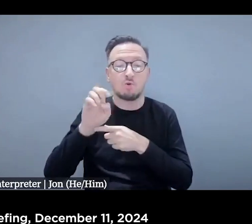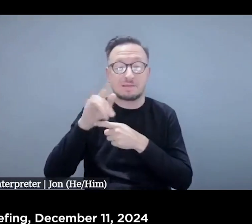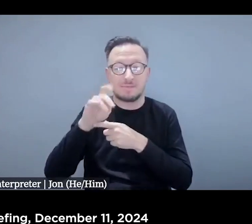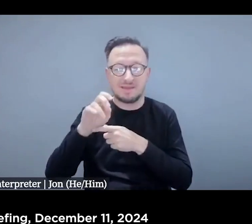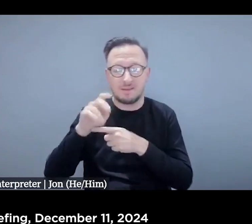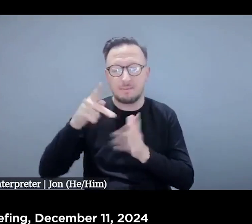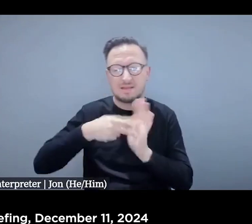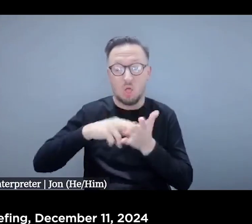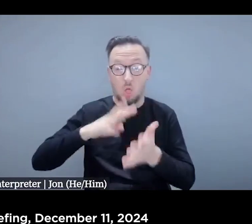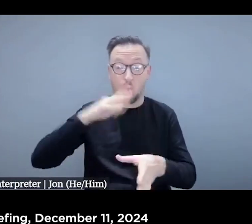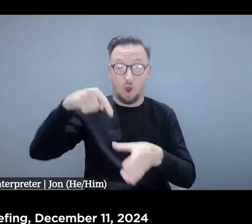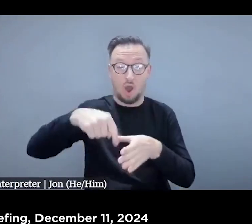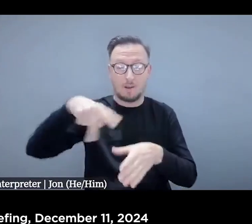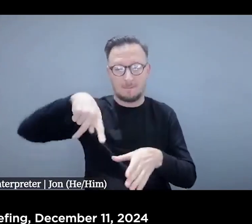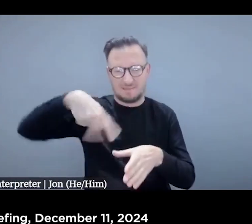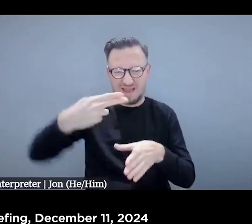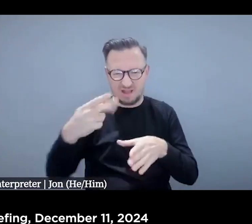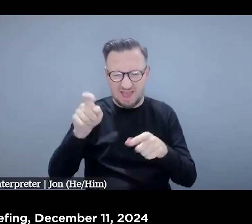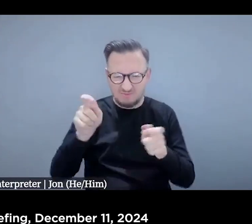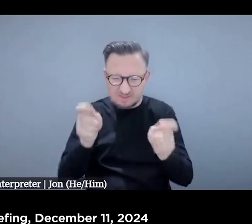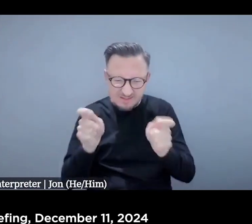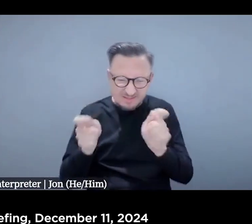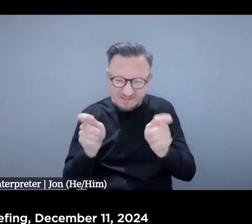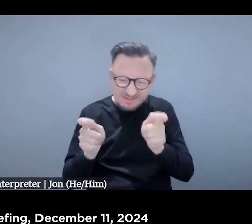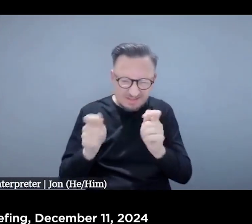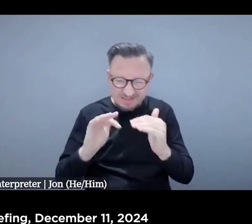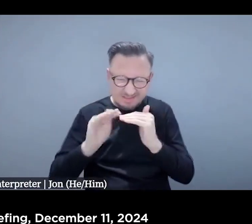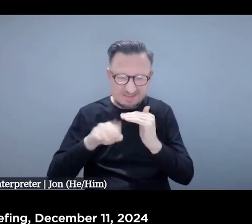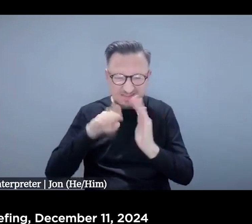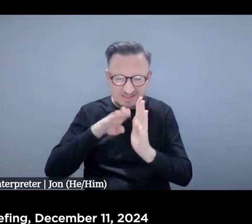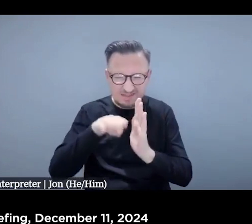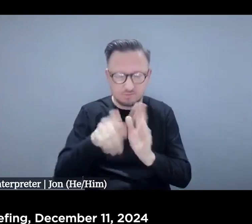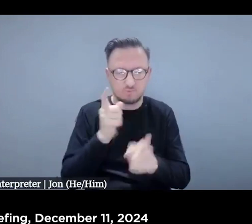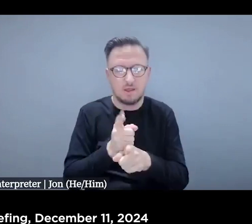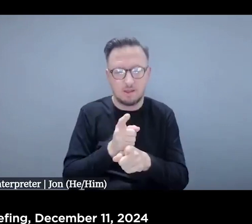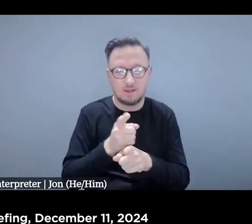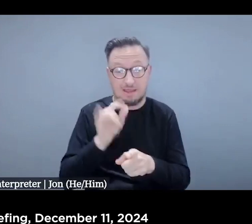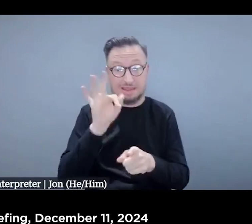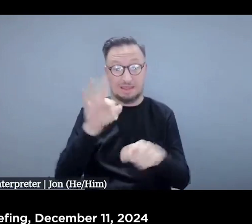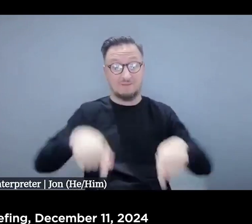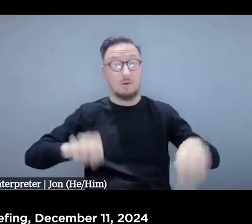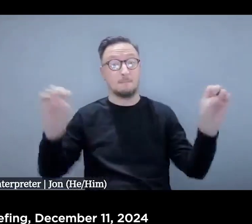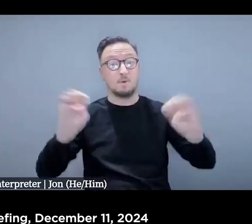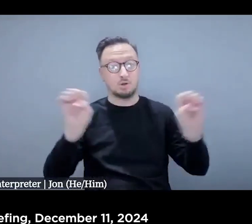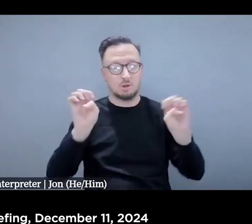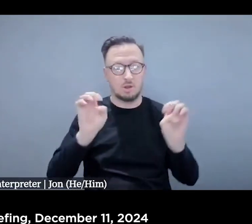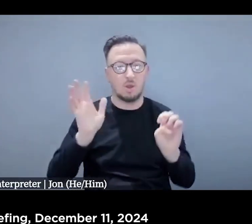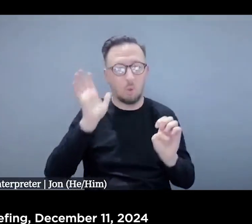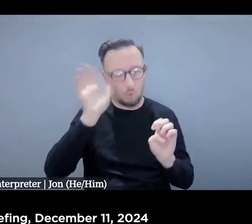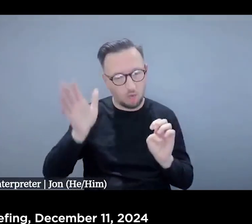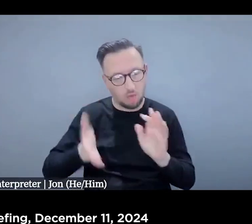water exactly where it needs to be. If we were in an emergency situation, it would be up and